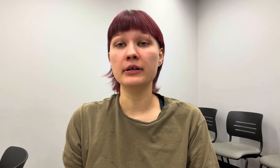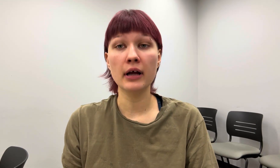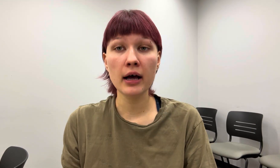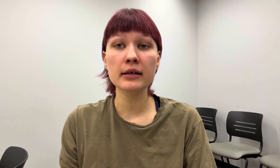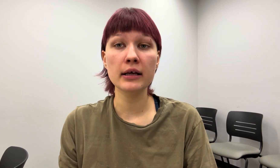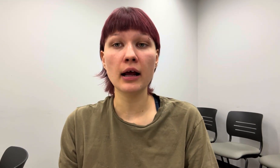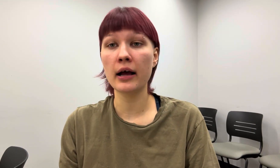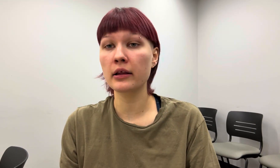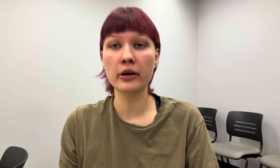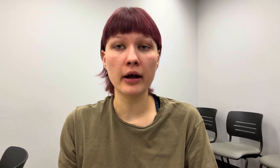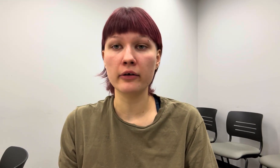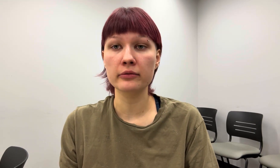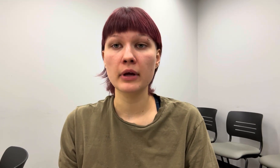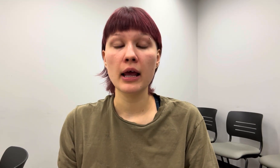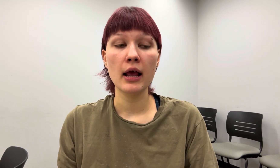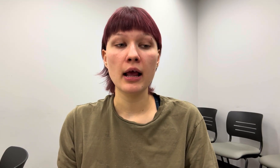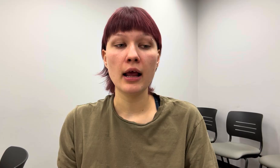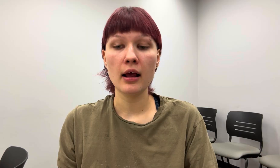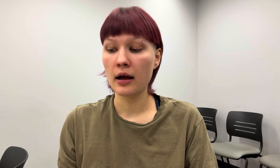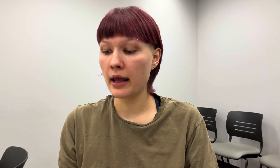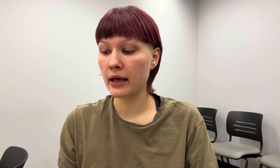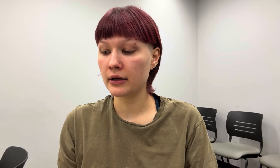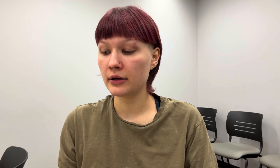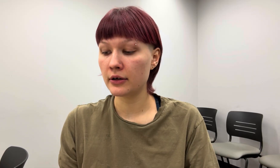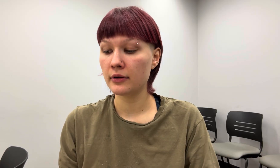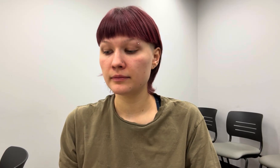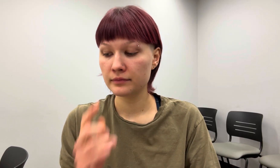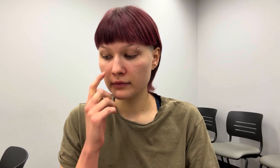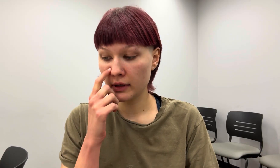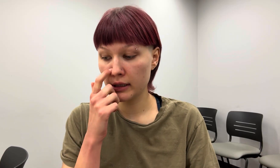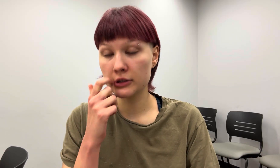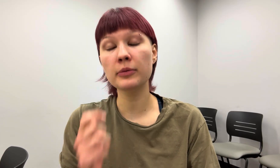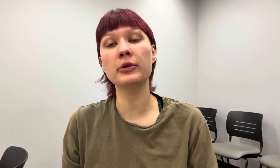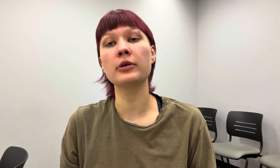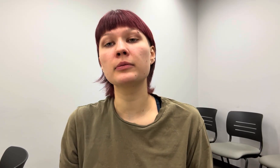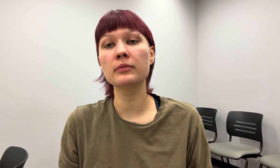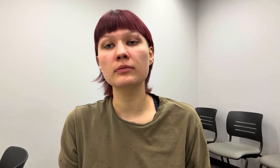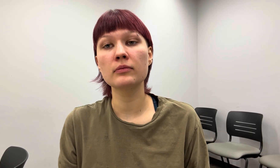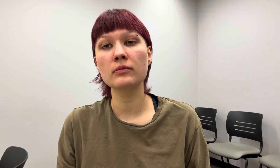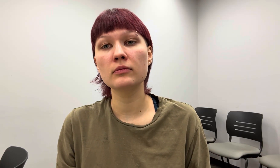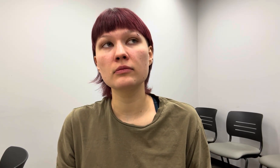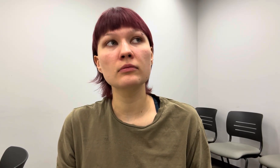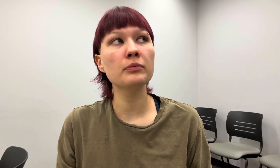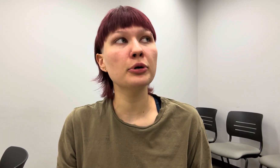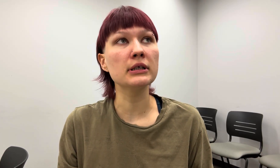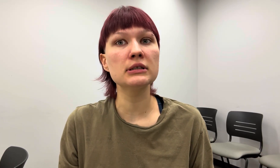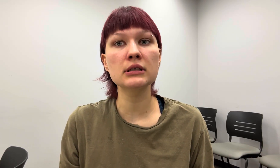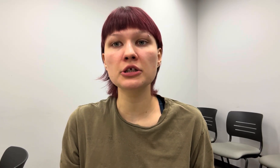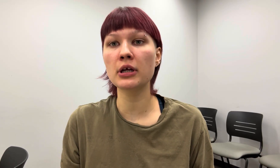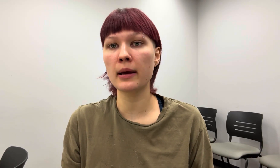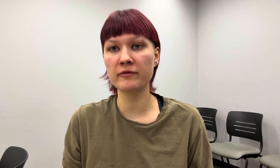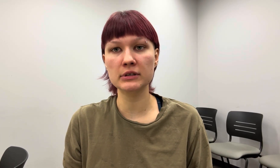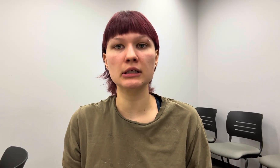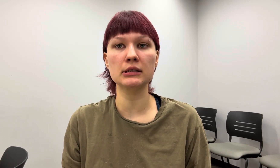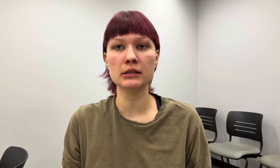not get highlighter out. And the interpreter putting such an emphasis